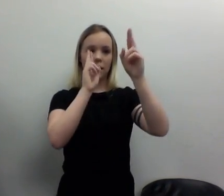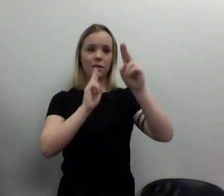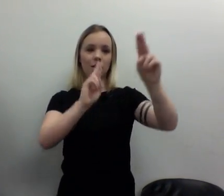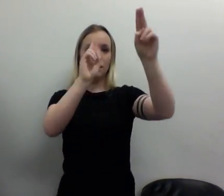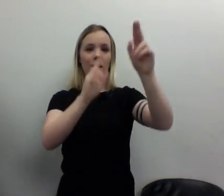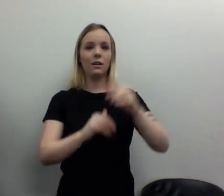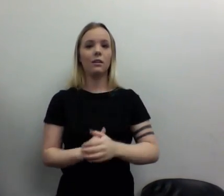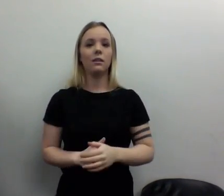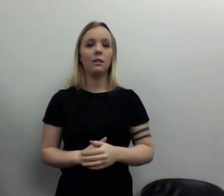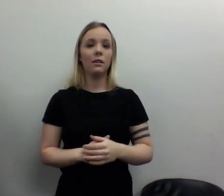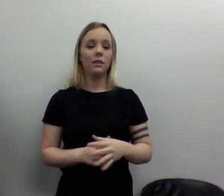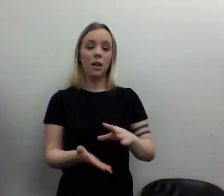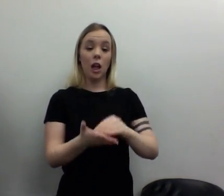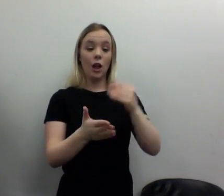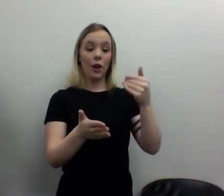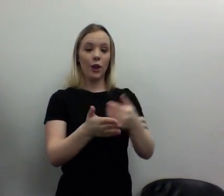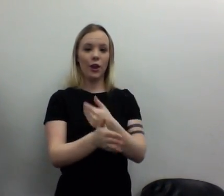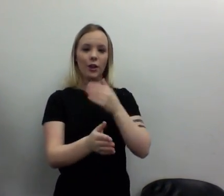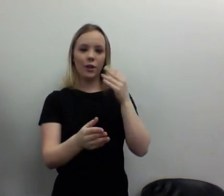a new word. Taught my European friends a new word. Dist.